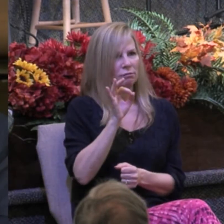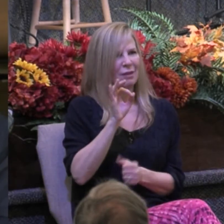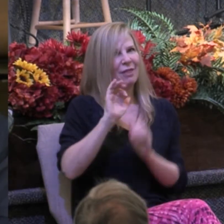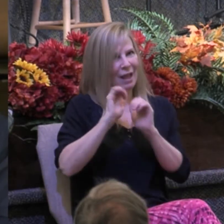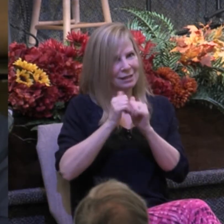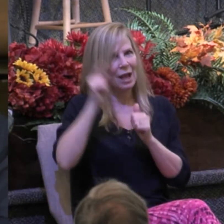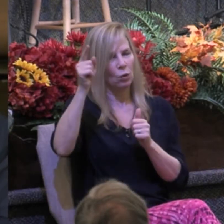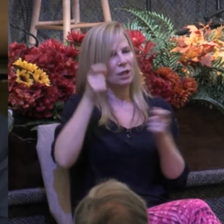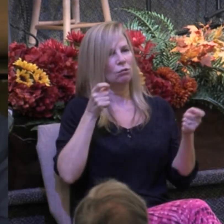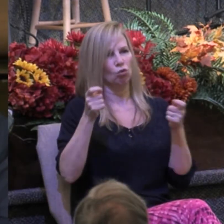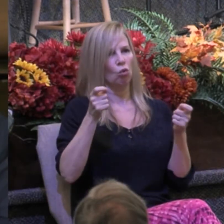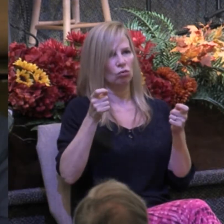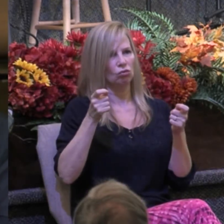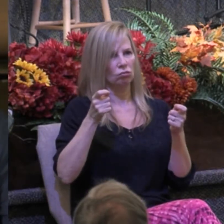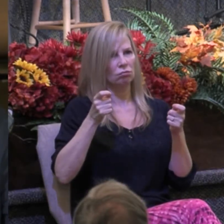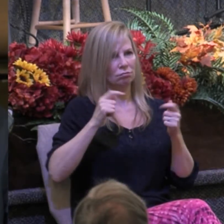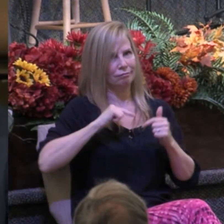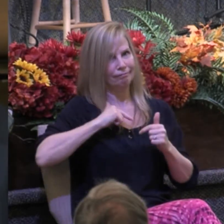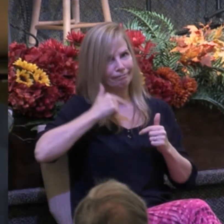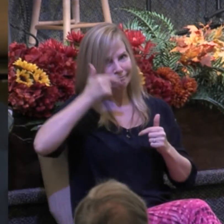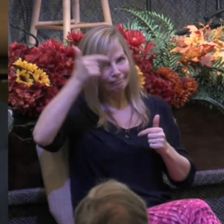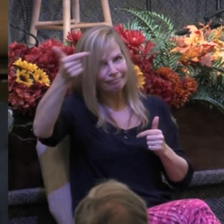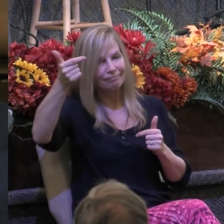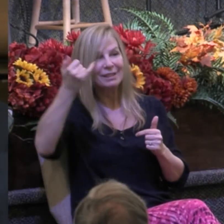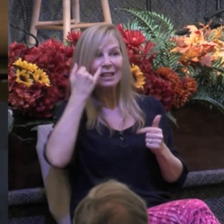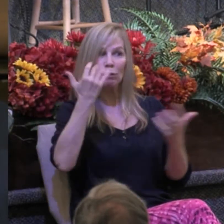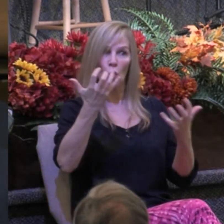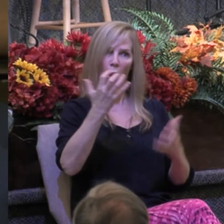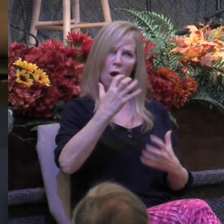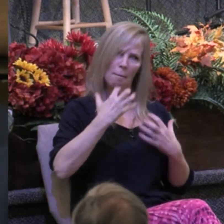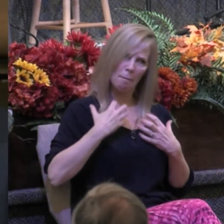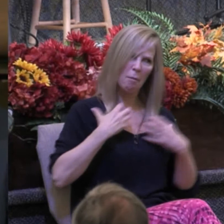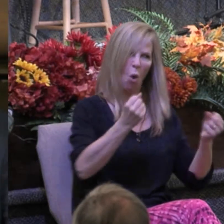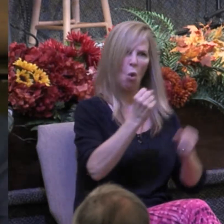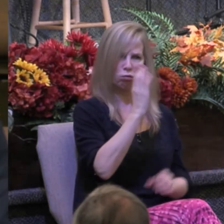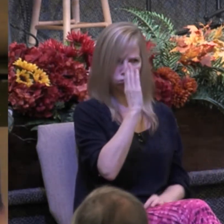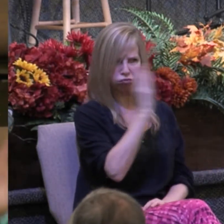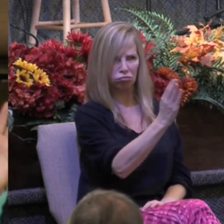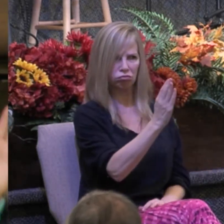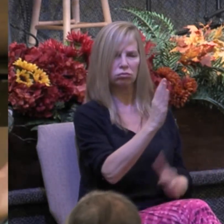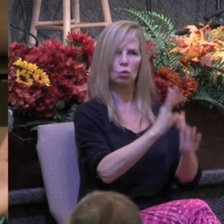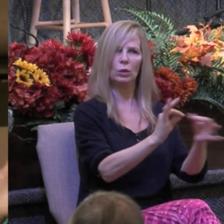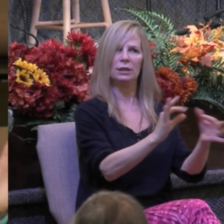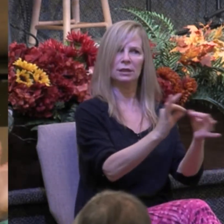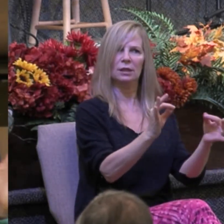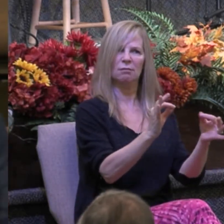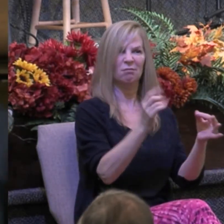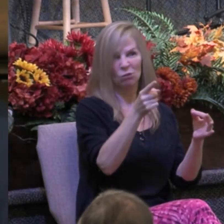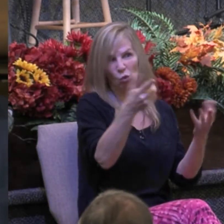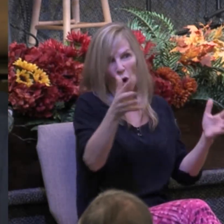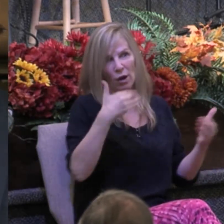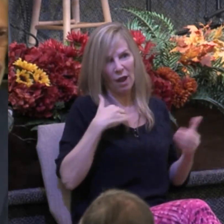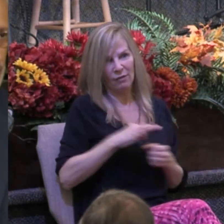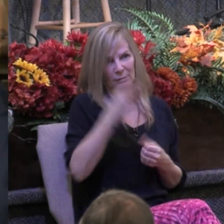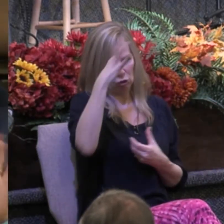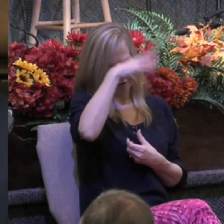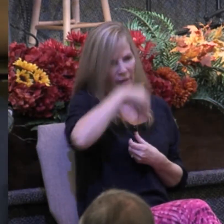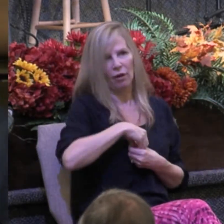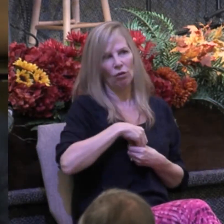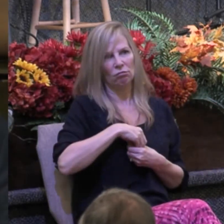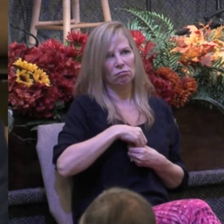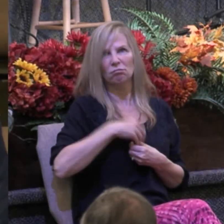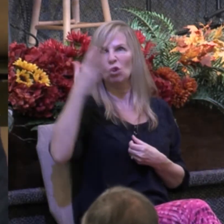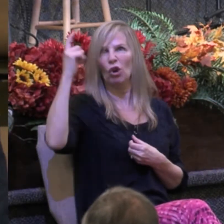you. If you want boldness in your witnessing, understand this. You already have the Holy Spirit residing in you. He's given